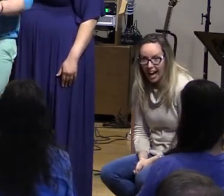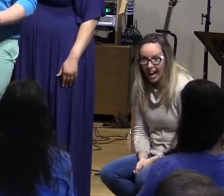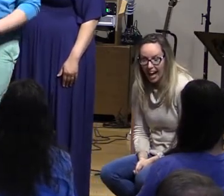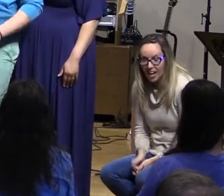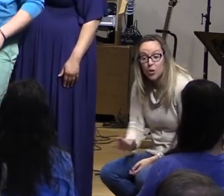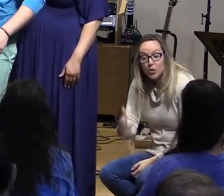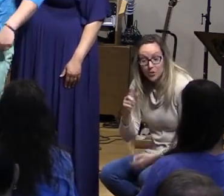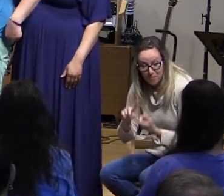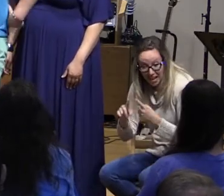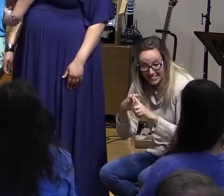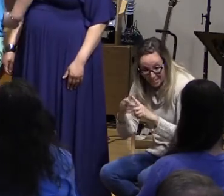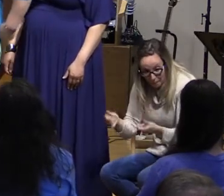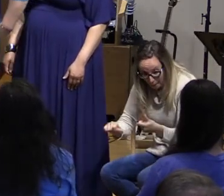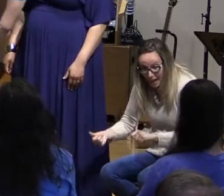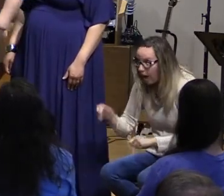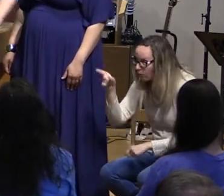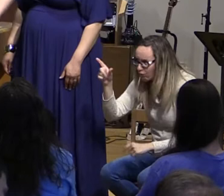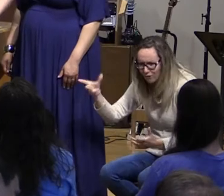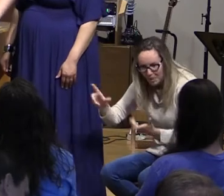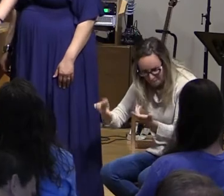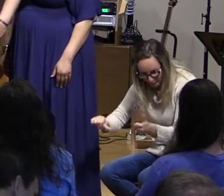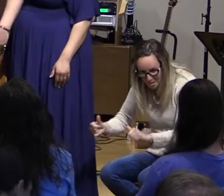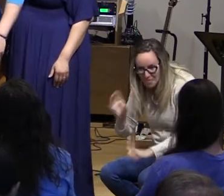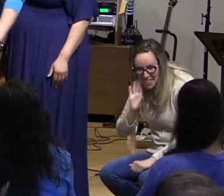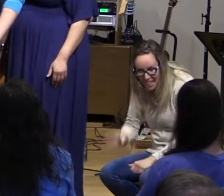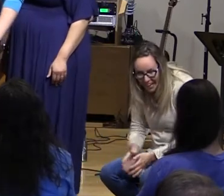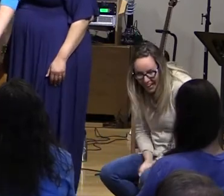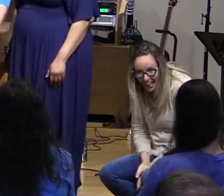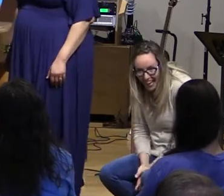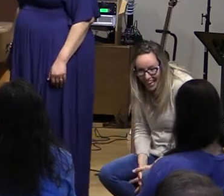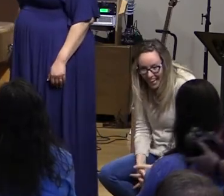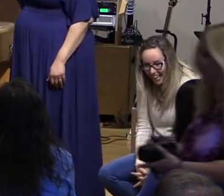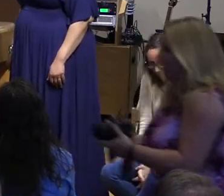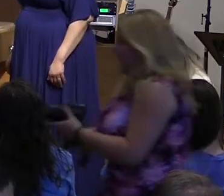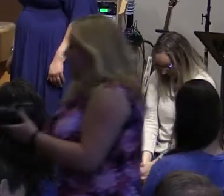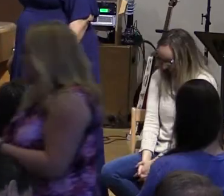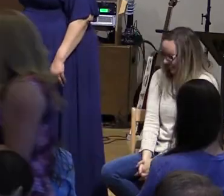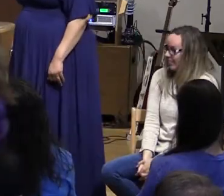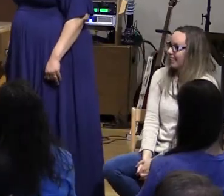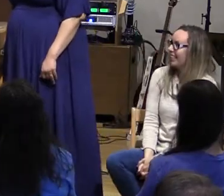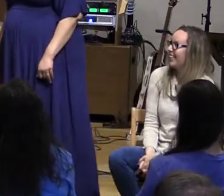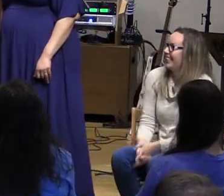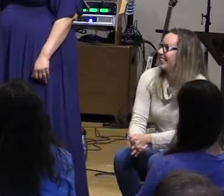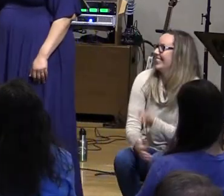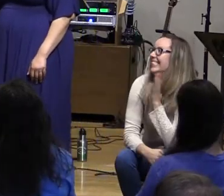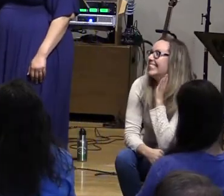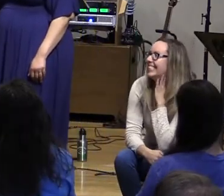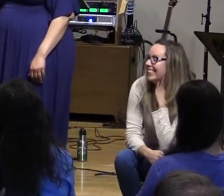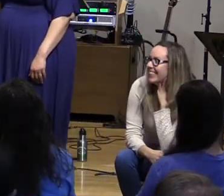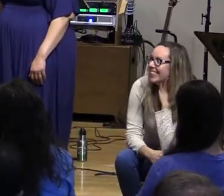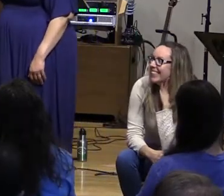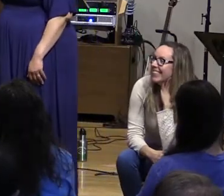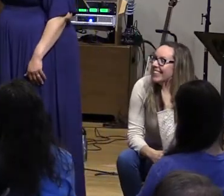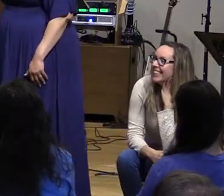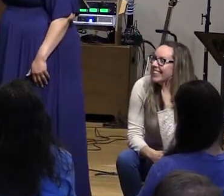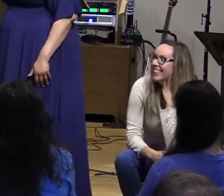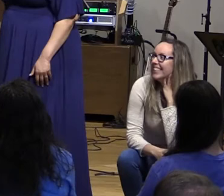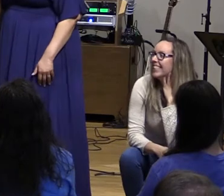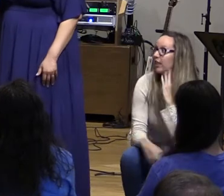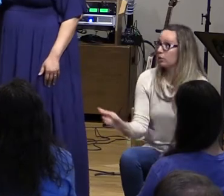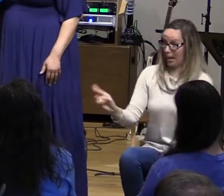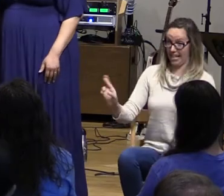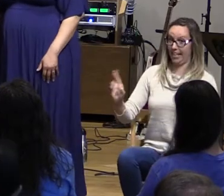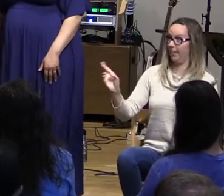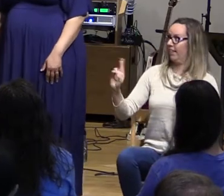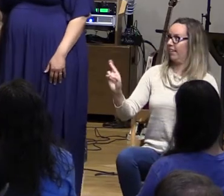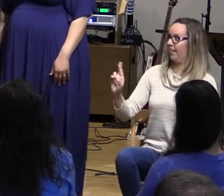Oh, hi there. Can you put your hand in there? Do you feel that? Okay. Are you